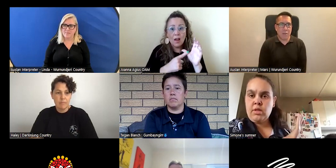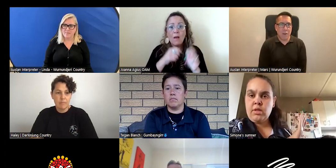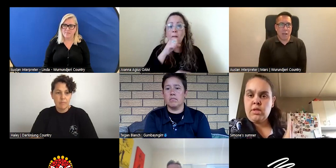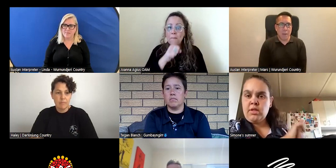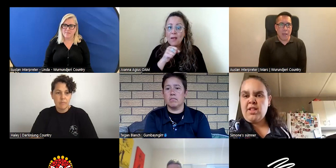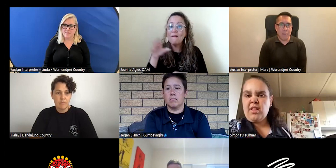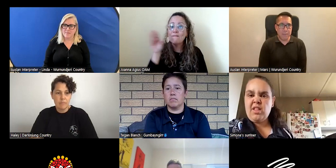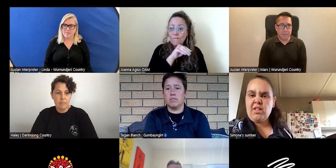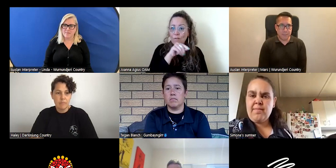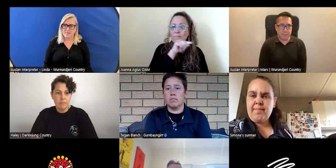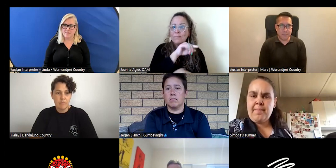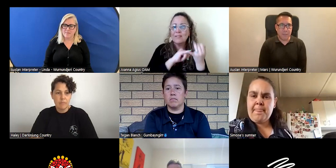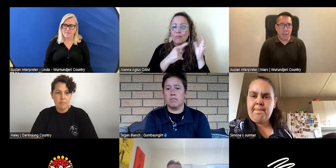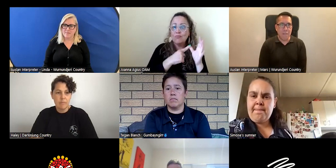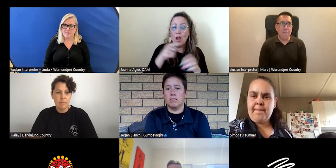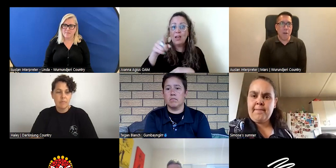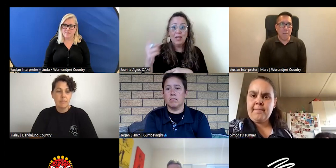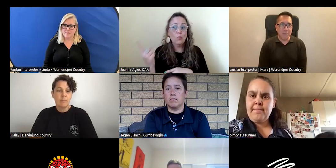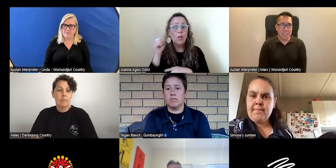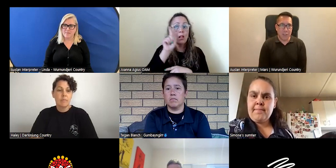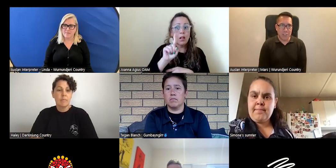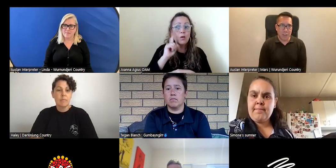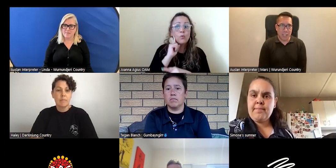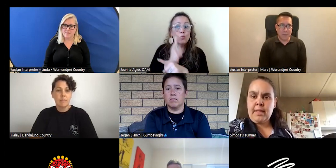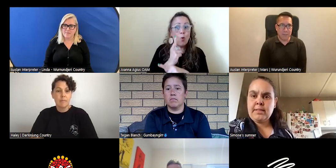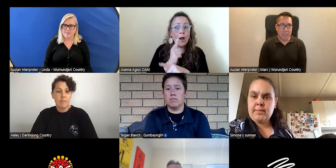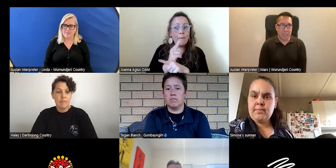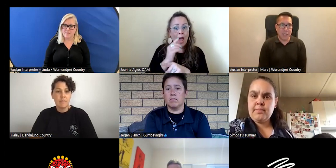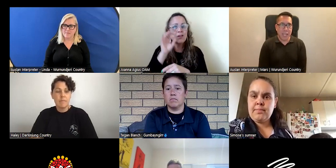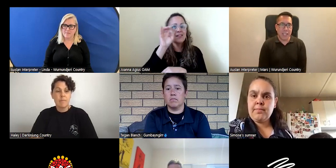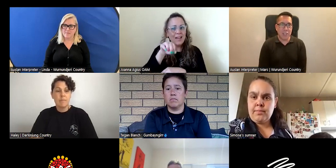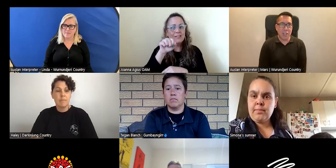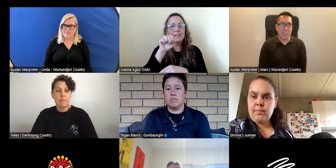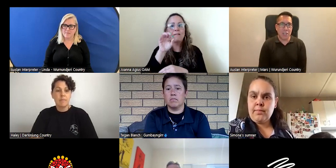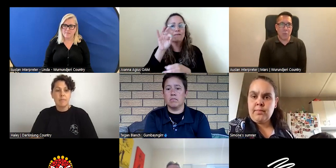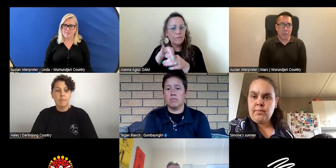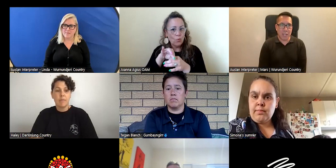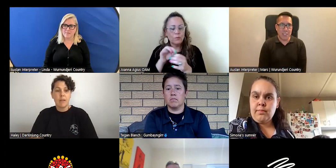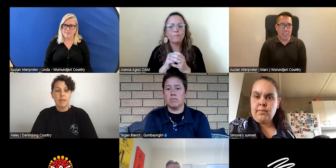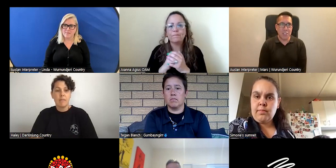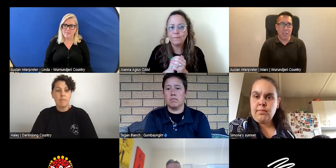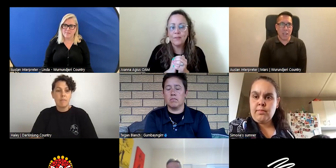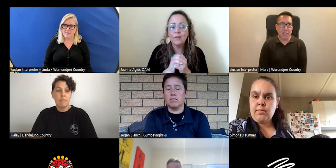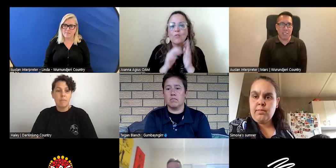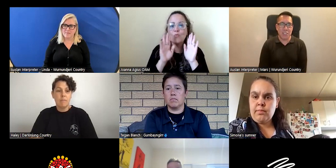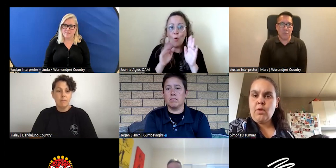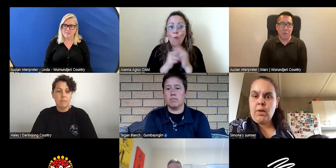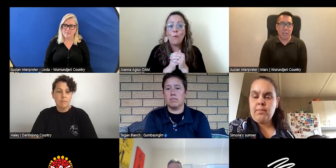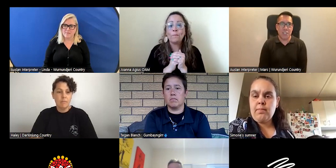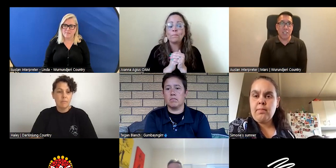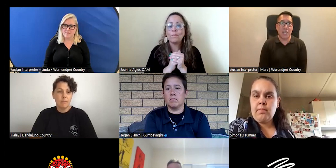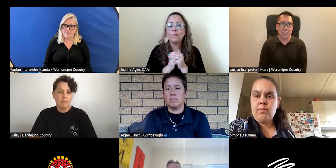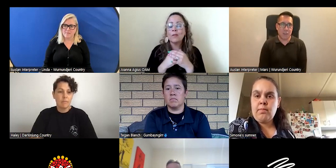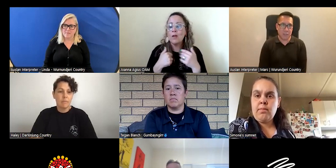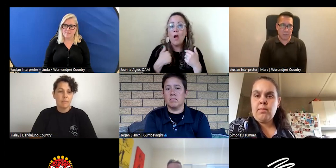He's a Naranga man from South Australia, and he's online tonight with us to have that discussion in